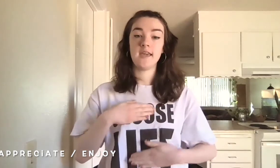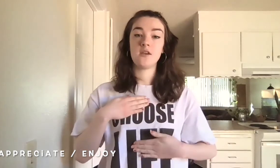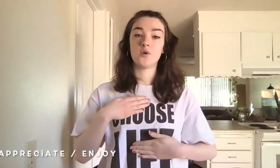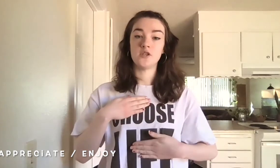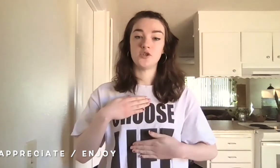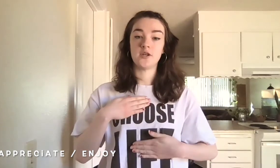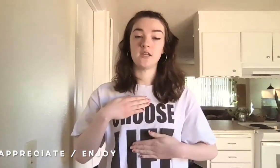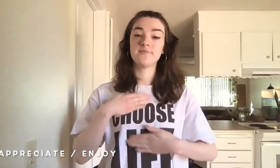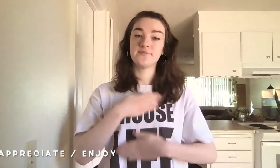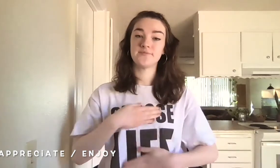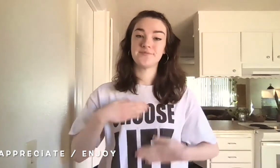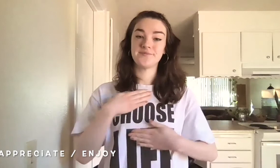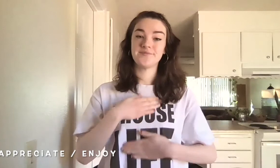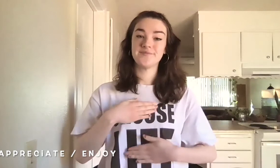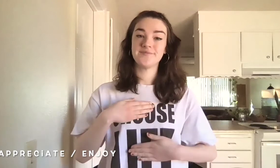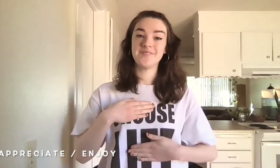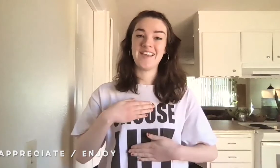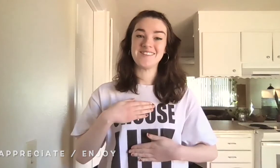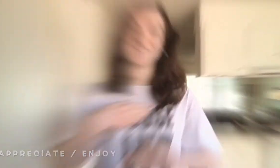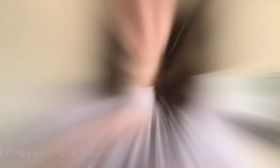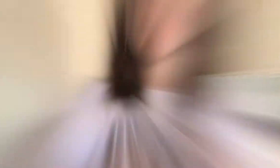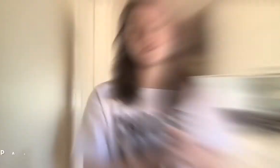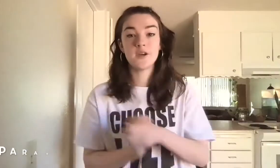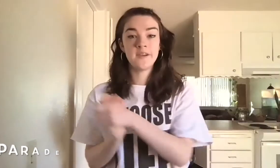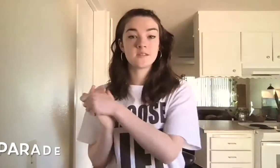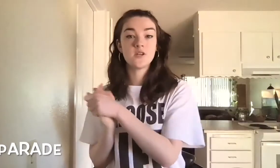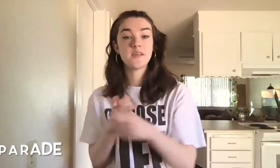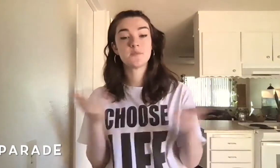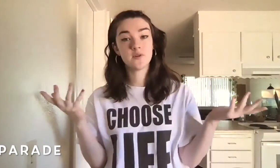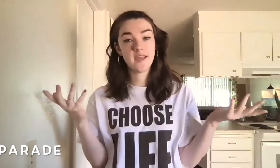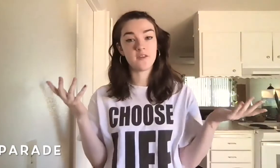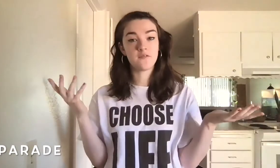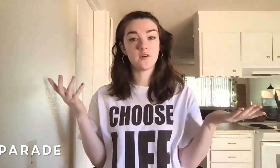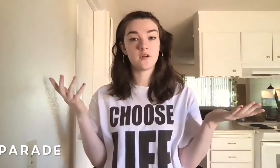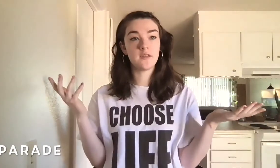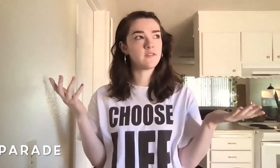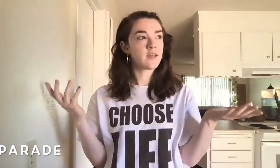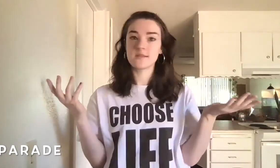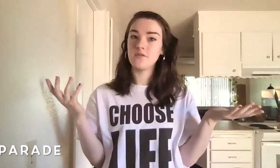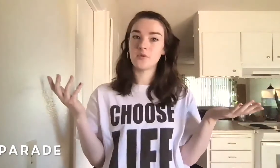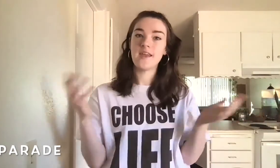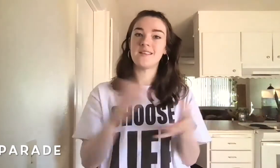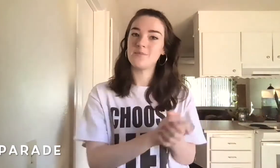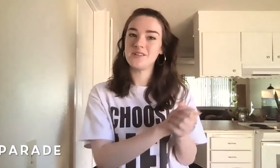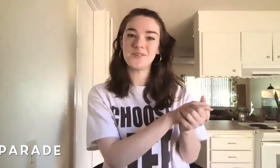Appreciate or enjoy. Nice. So next up is parade, for the Thanksgiving parade that I believe you guys